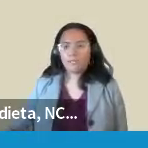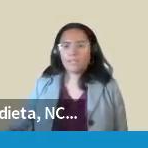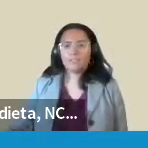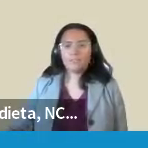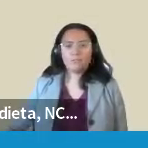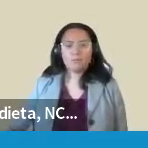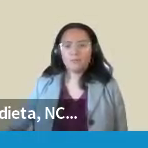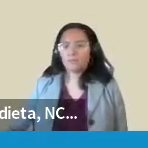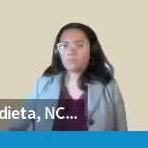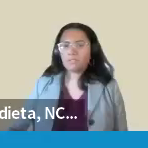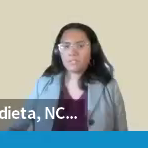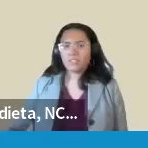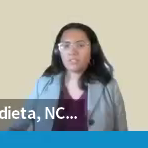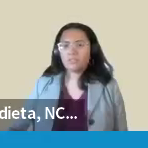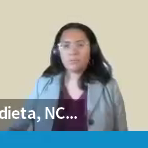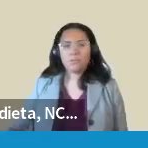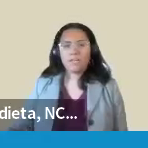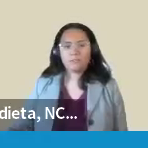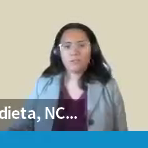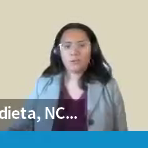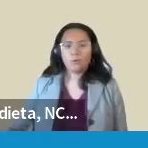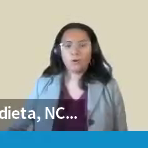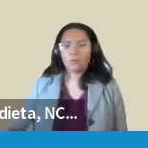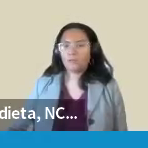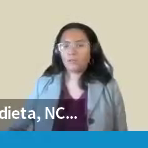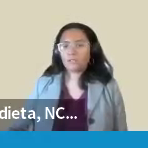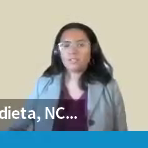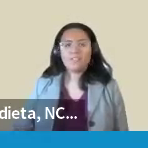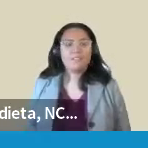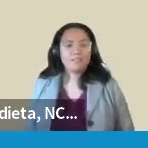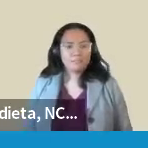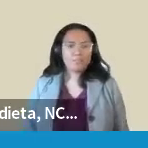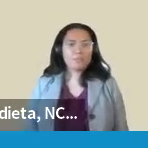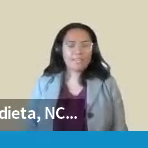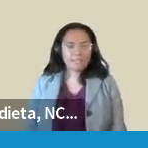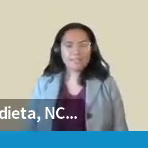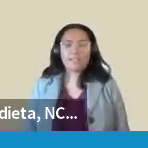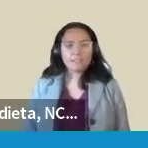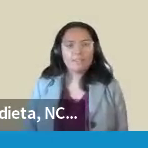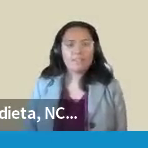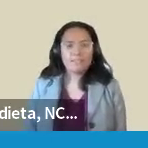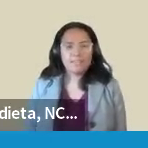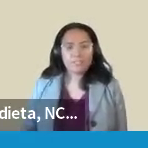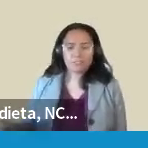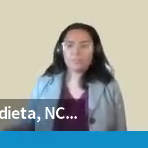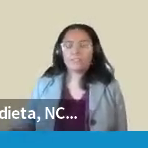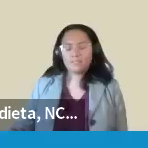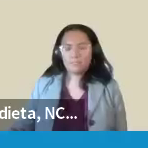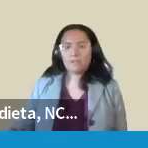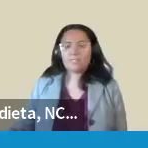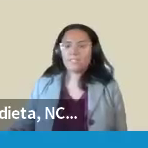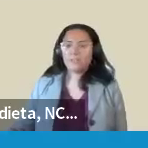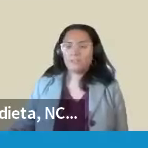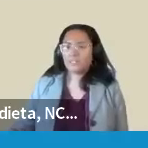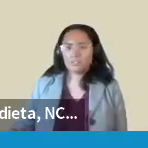And before we get into the bulk of the presentation, we'll have some opening remarks from Diane Yentel,